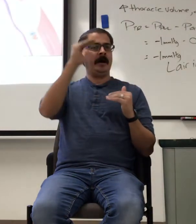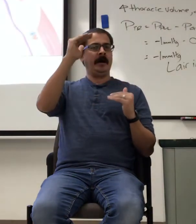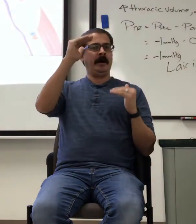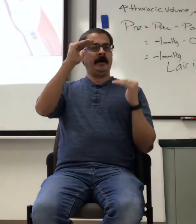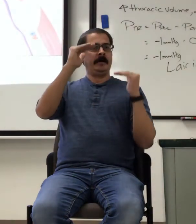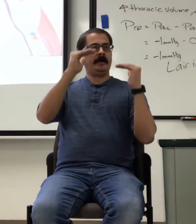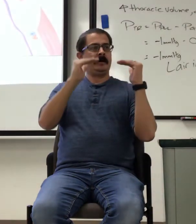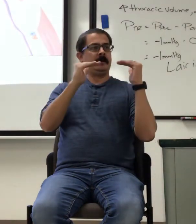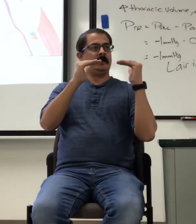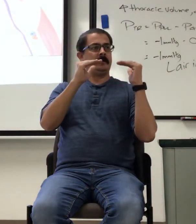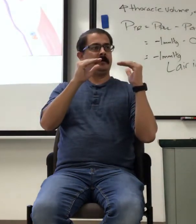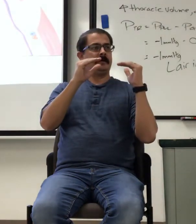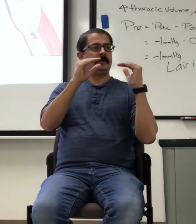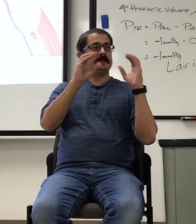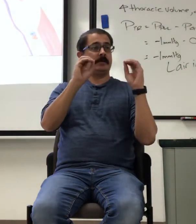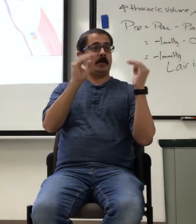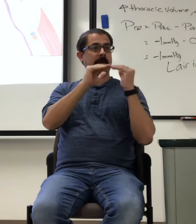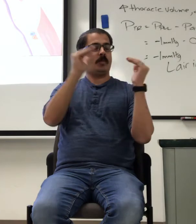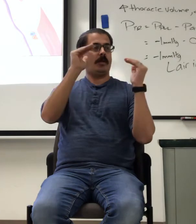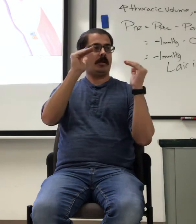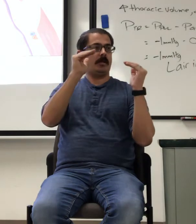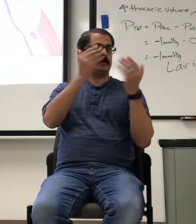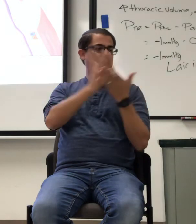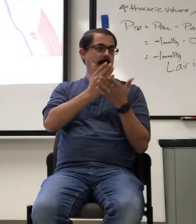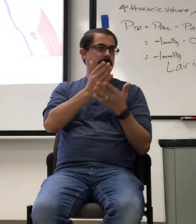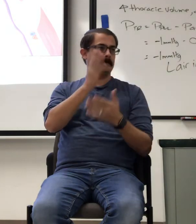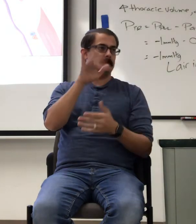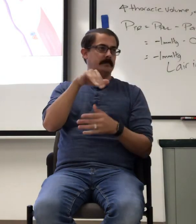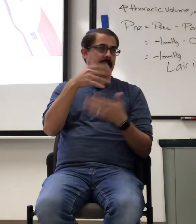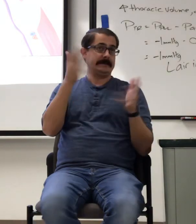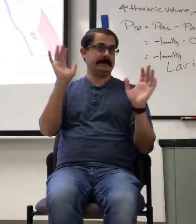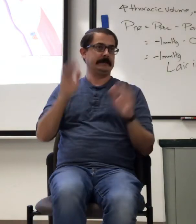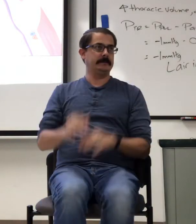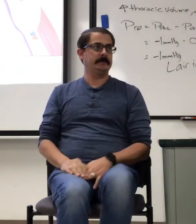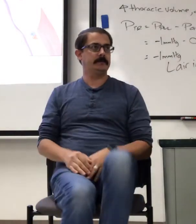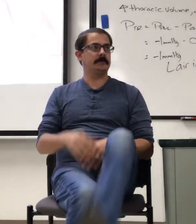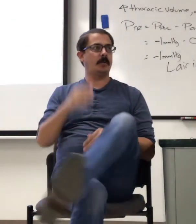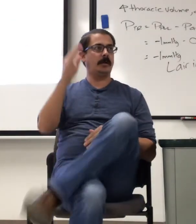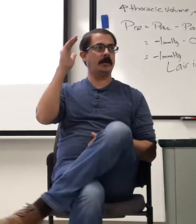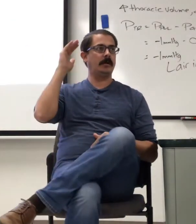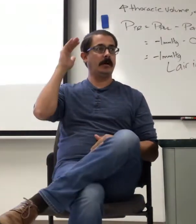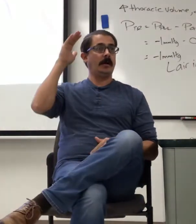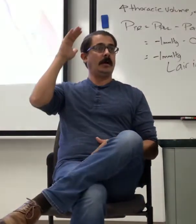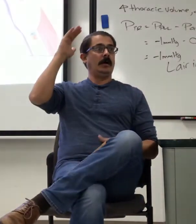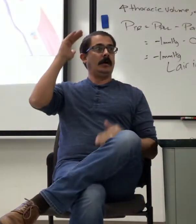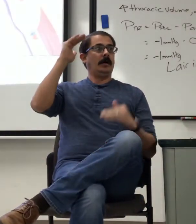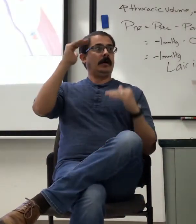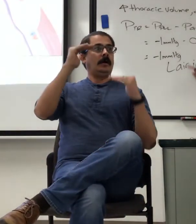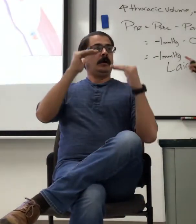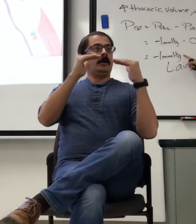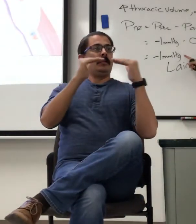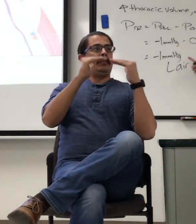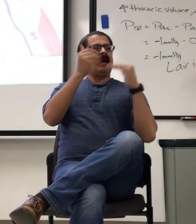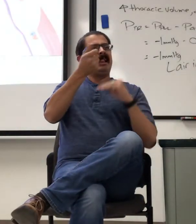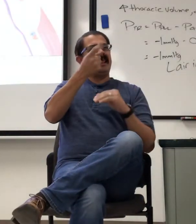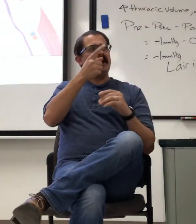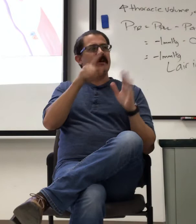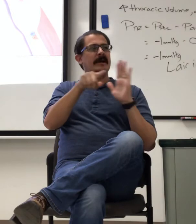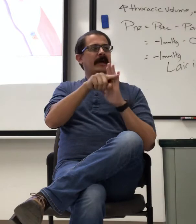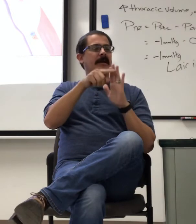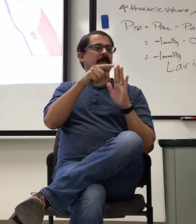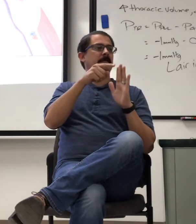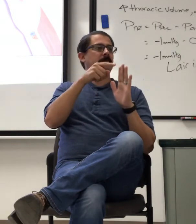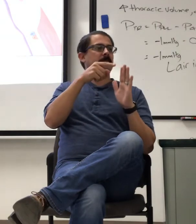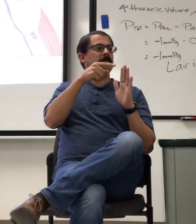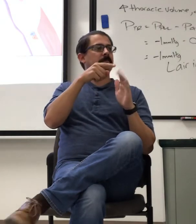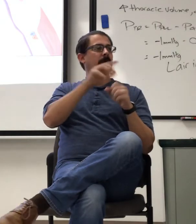with the air you're breathing in. Well, that's pretty much it. That's the point. You've created a little bit of negative pressure to draw